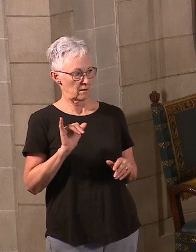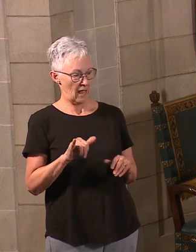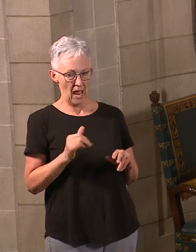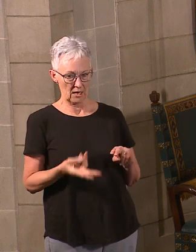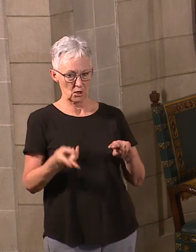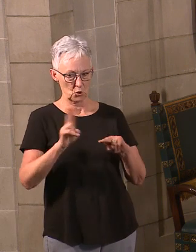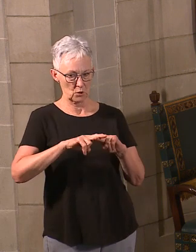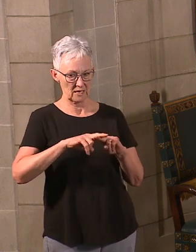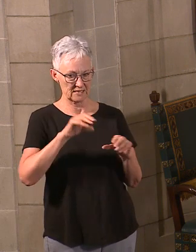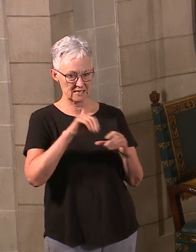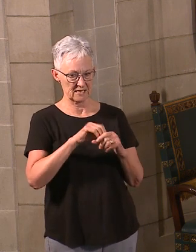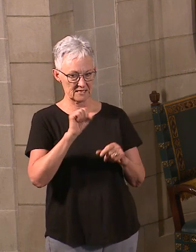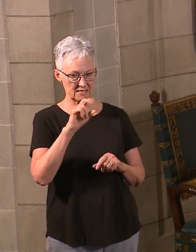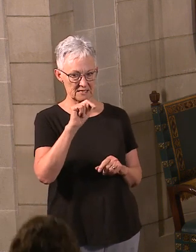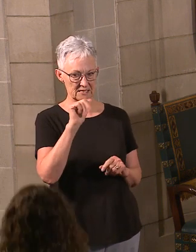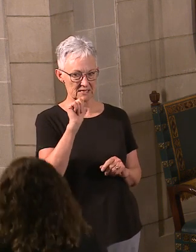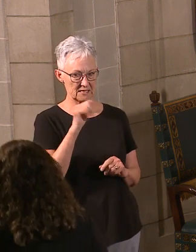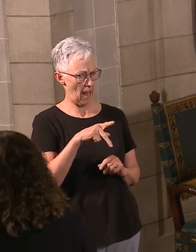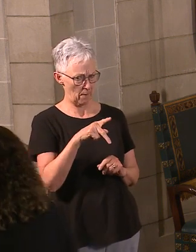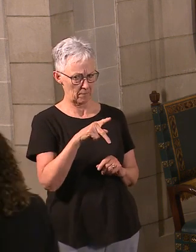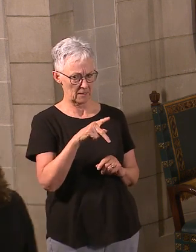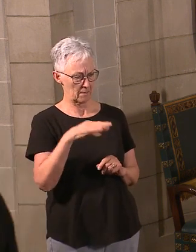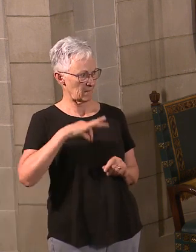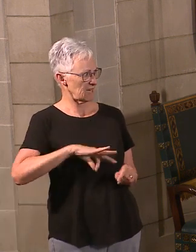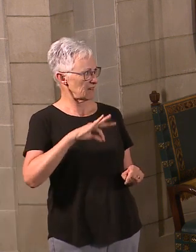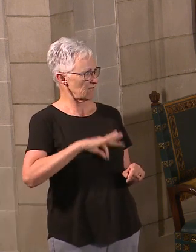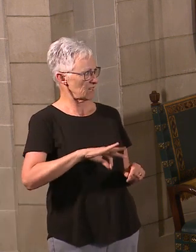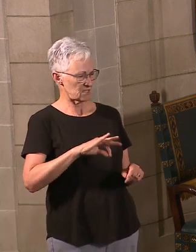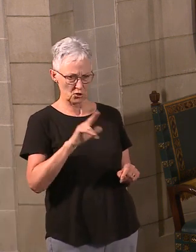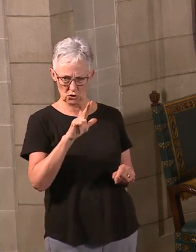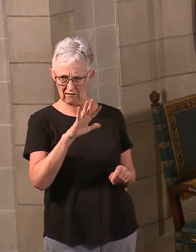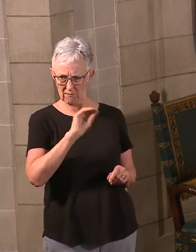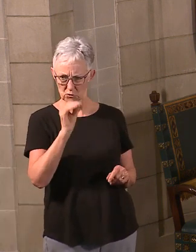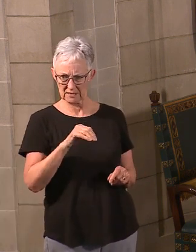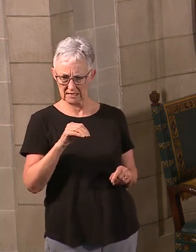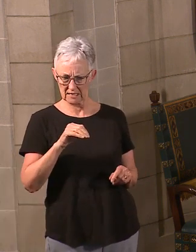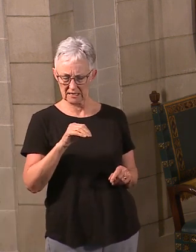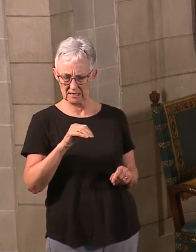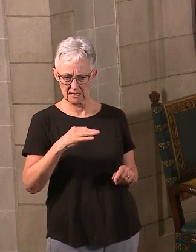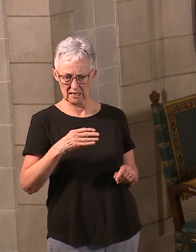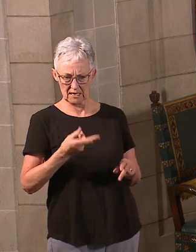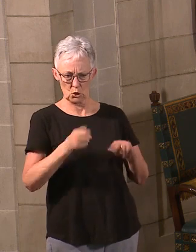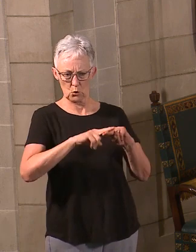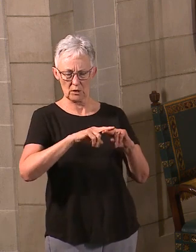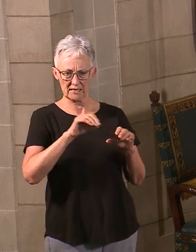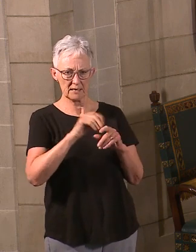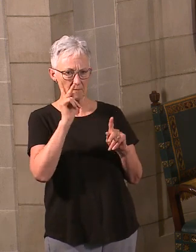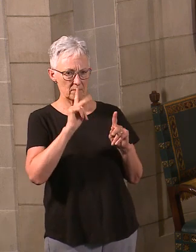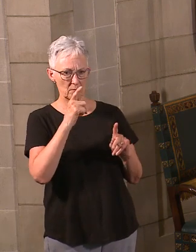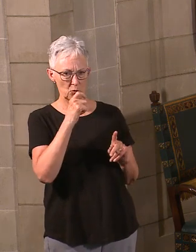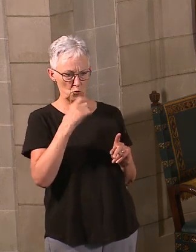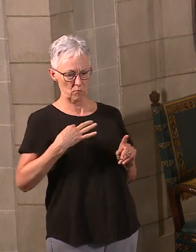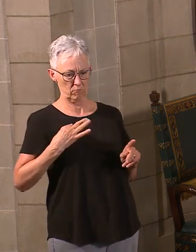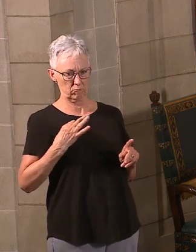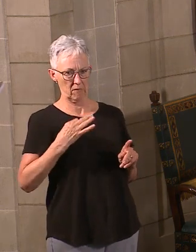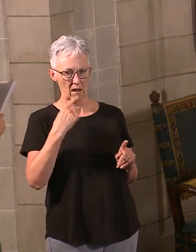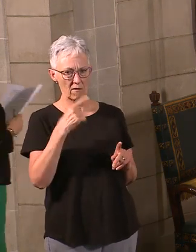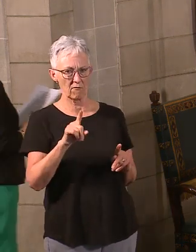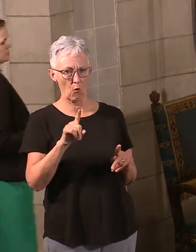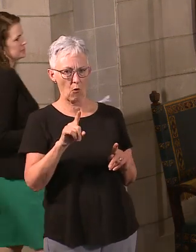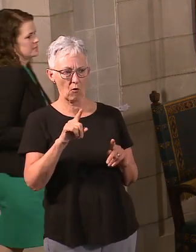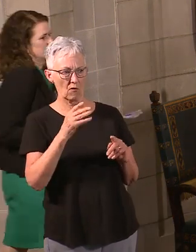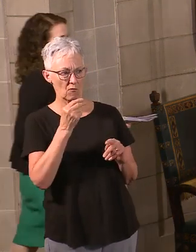Stephanie, I'm going to ask you to come up and answer that question. It was about, is the 35% increase in SNAP applications due to job loss, is that unusual here in the